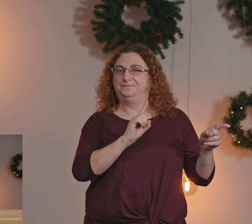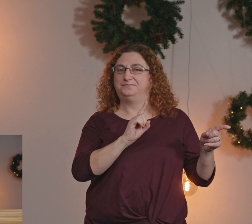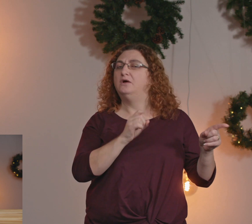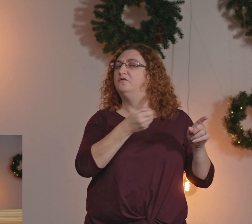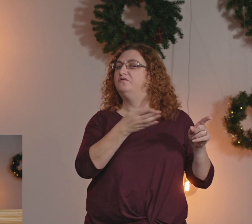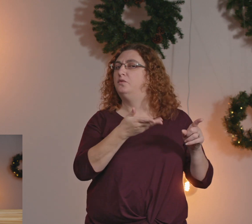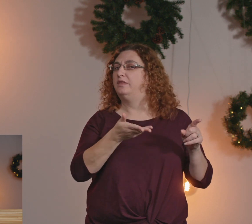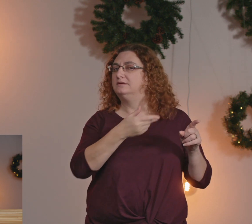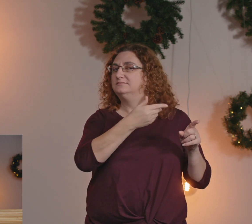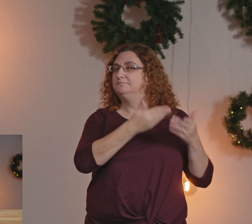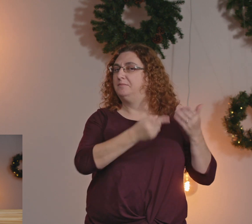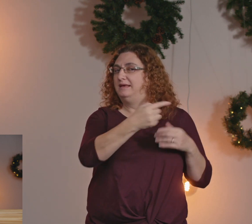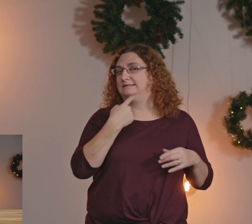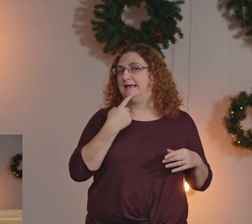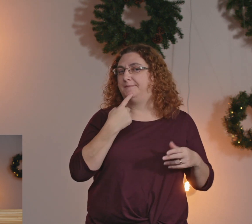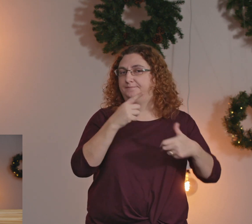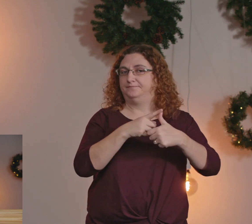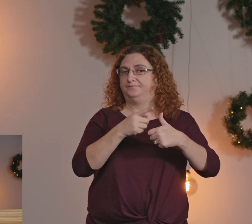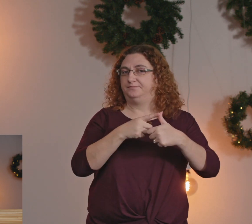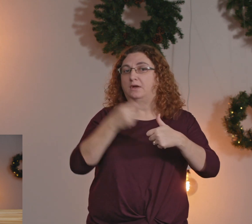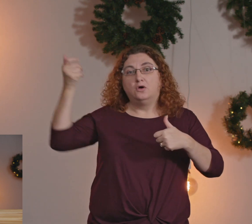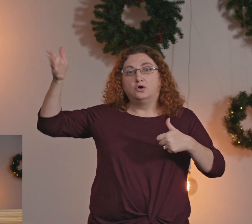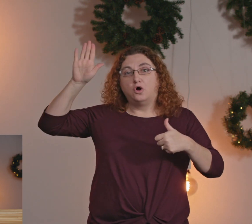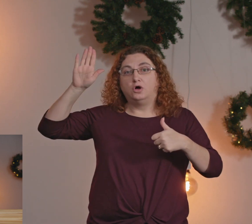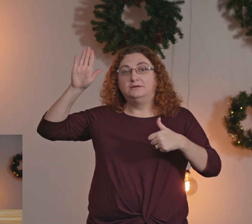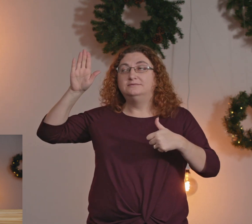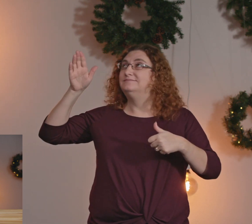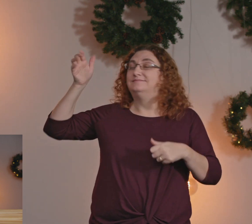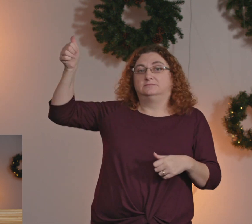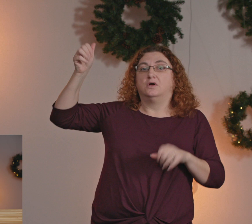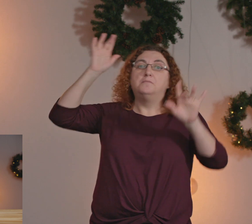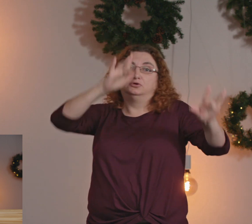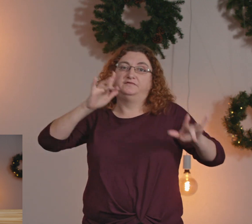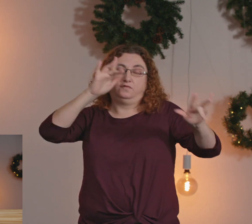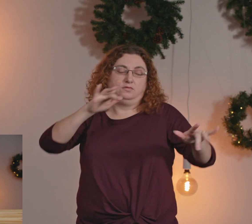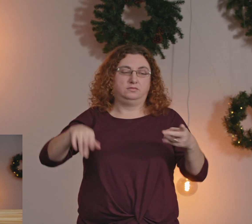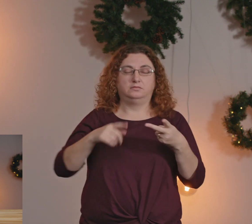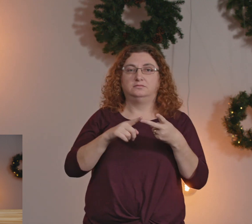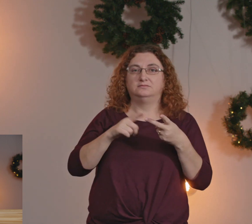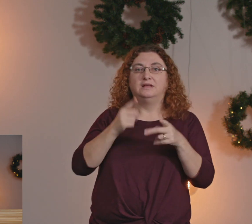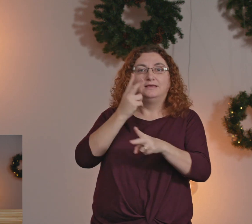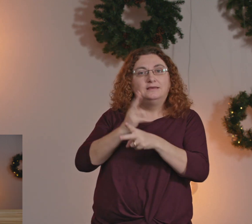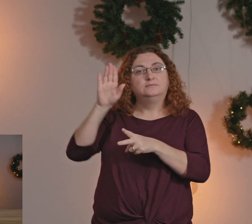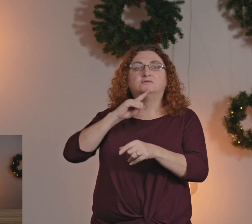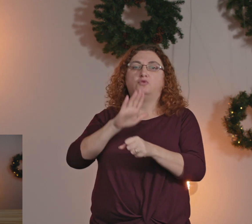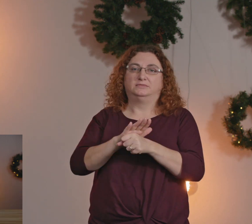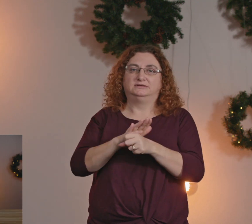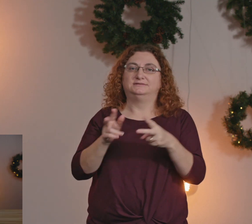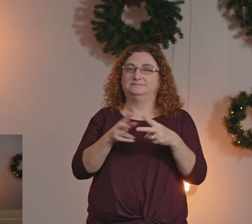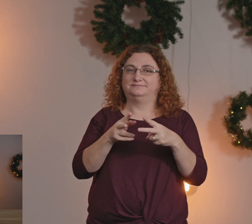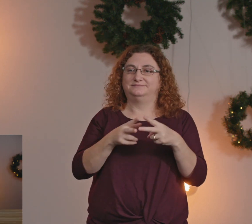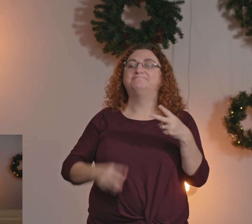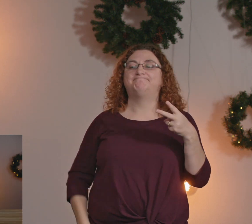say. One, that God is merciful, and second, that God keeps his promises. He's